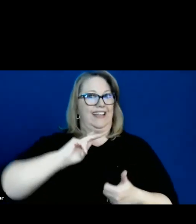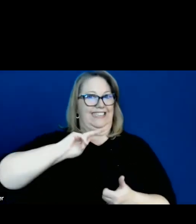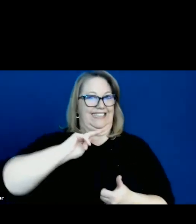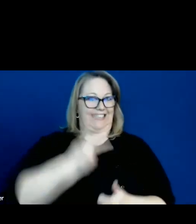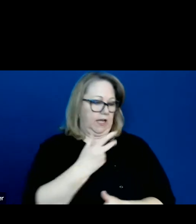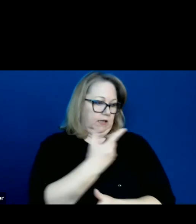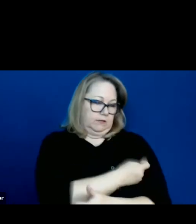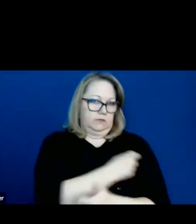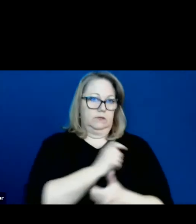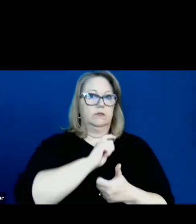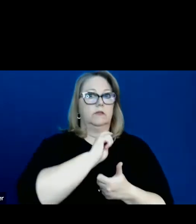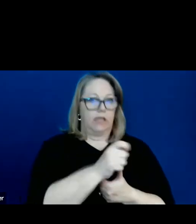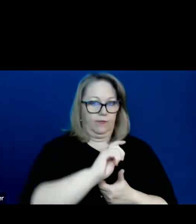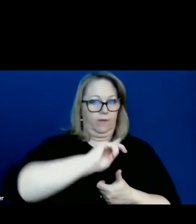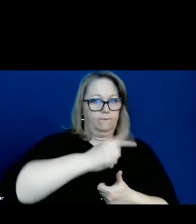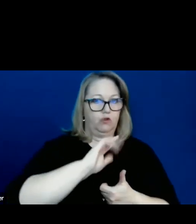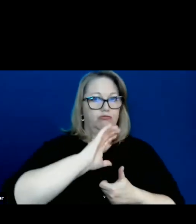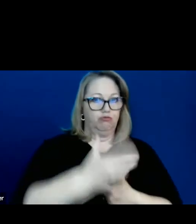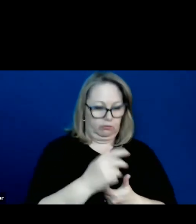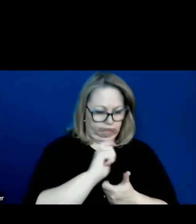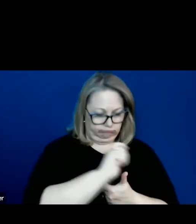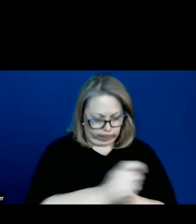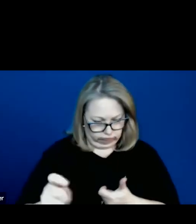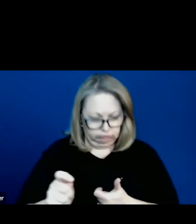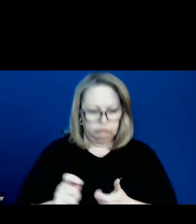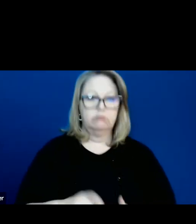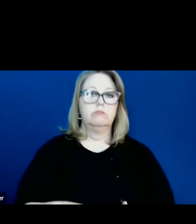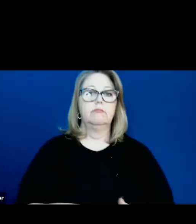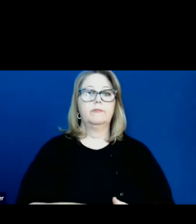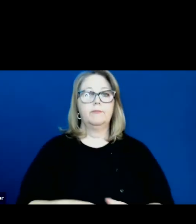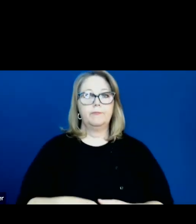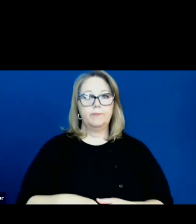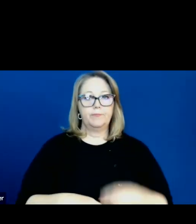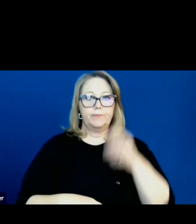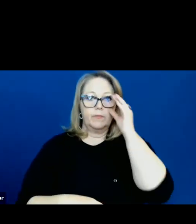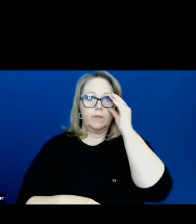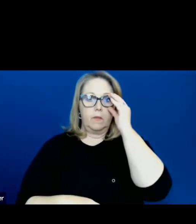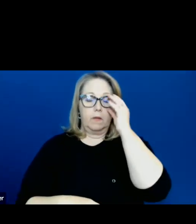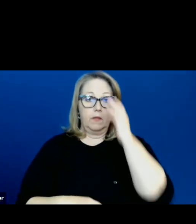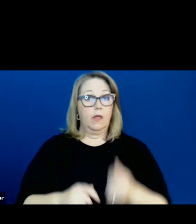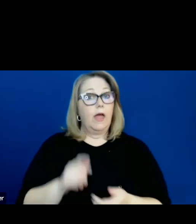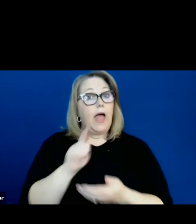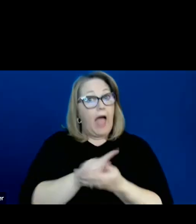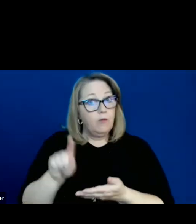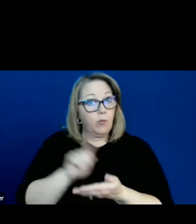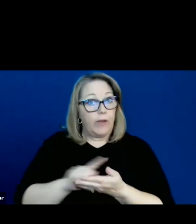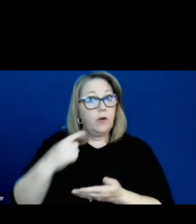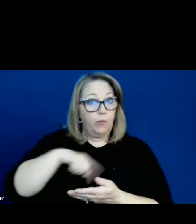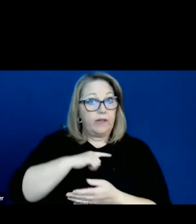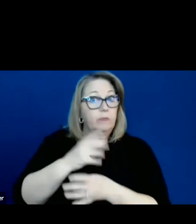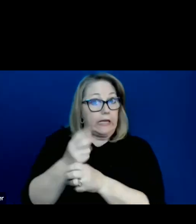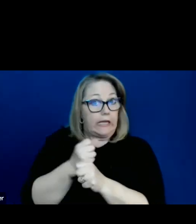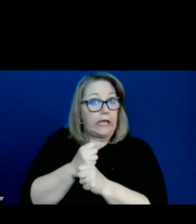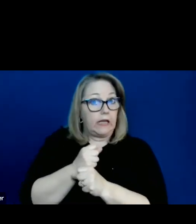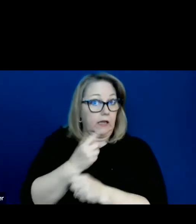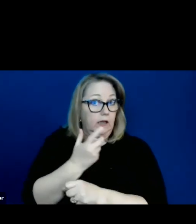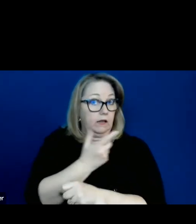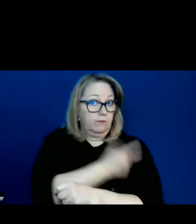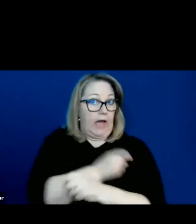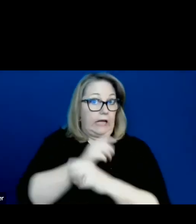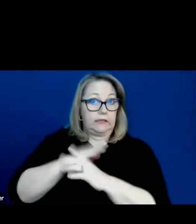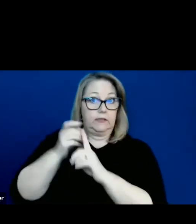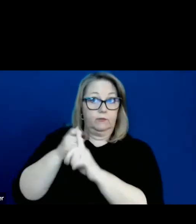Each week, Nevada receives an allocation of COVID-19 vaccine from the federal government. Staff assess the allocation against the